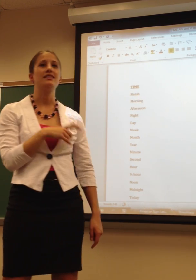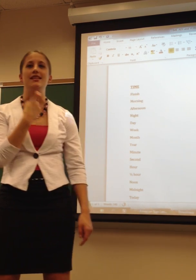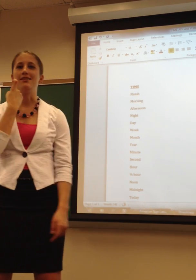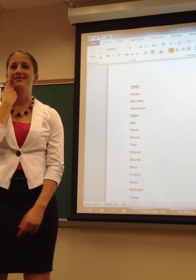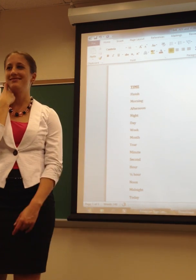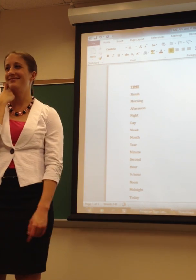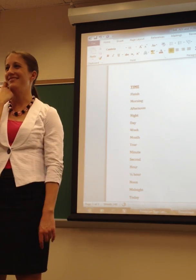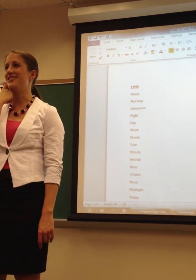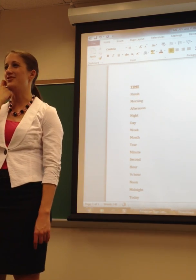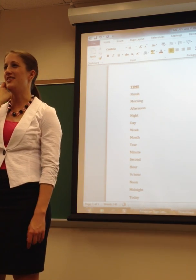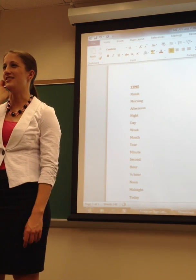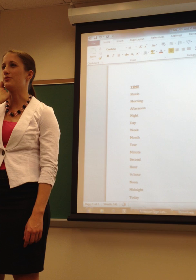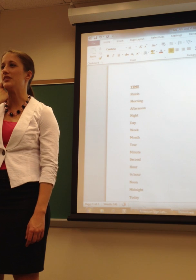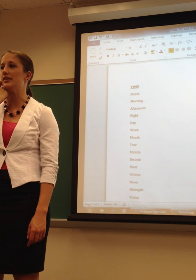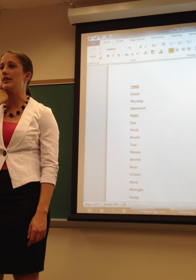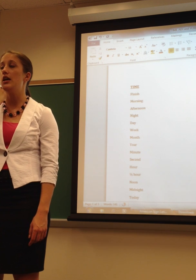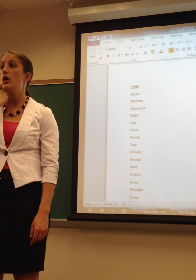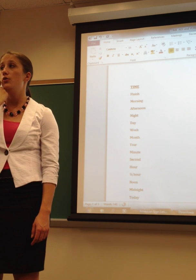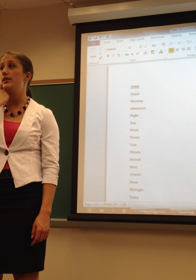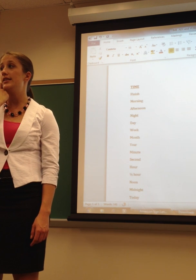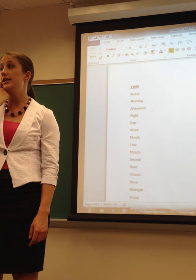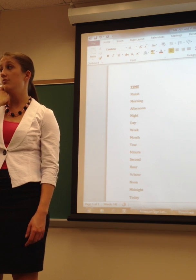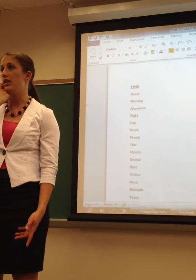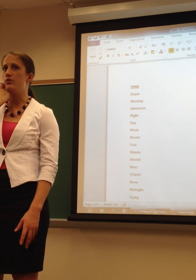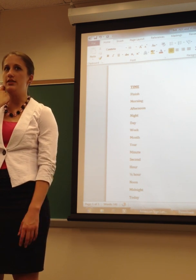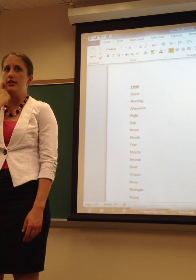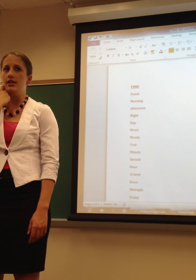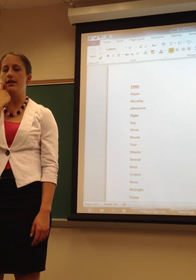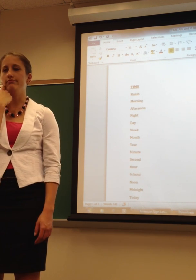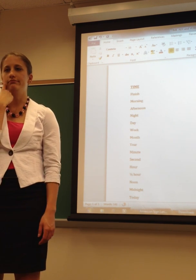Recently. Showed you guys this recently. Recently, like,